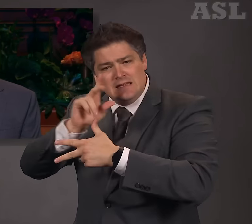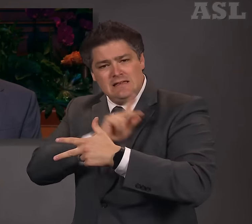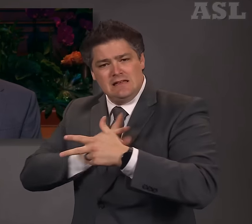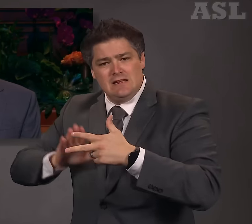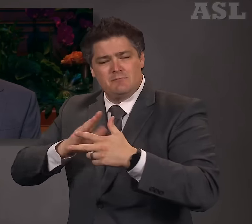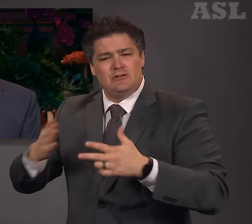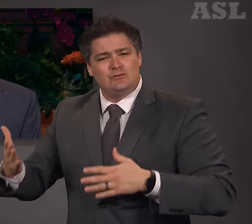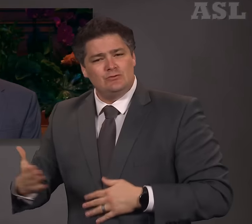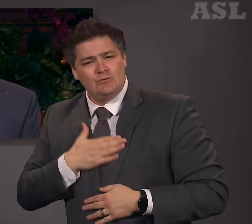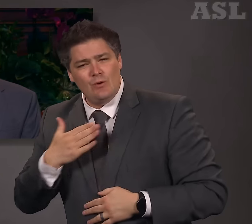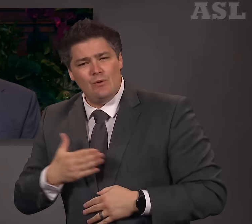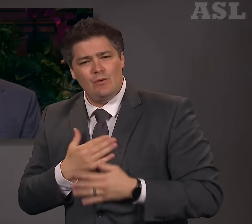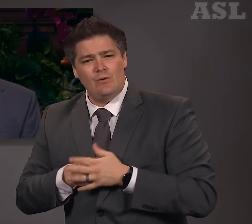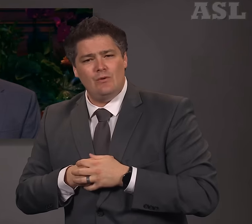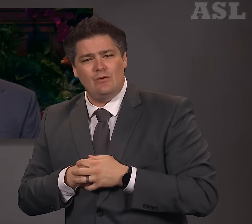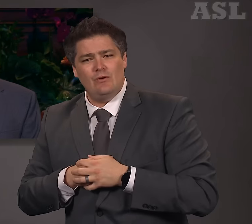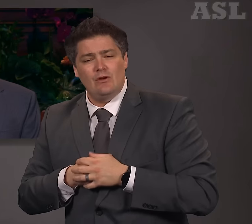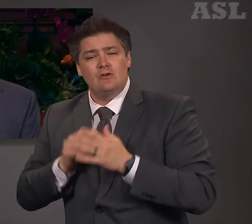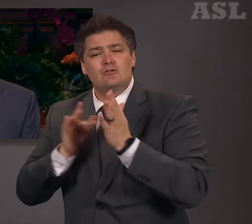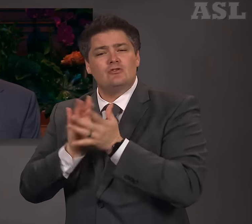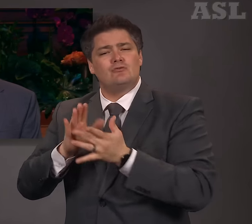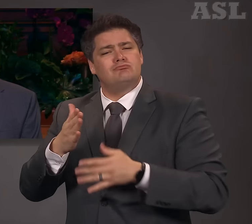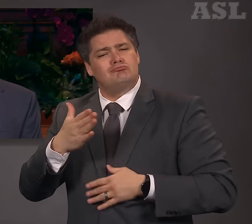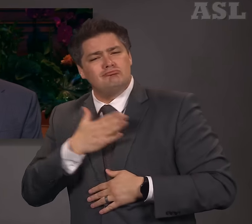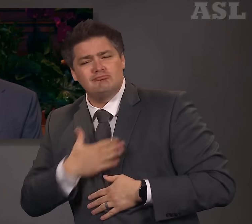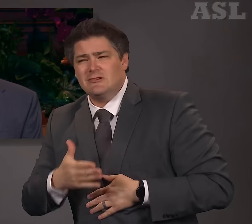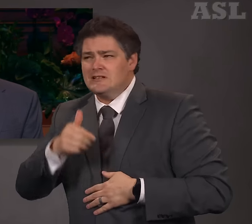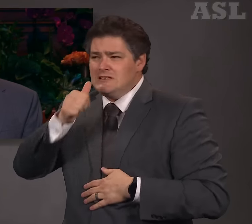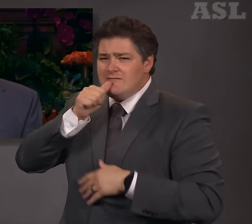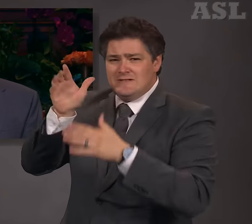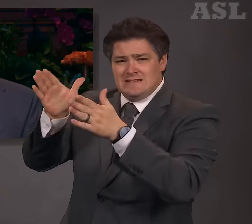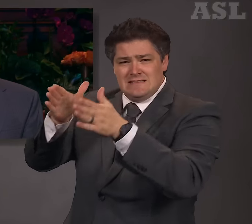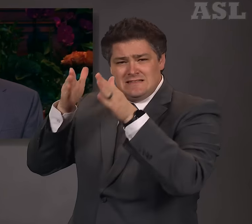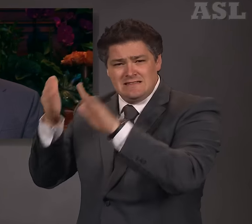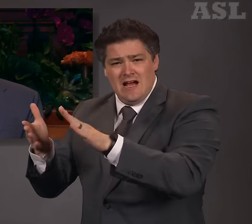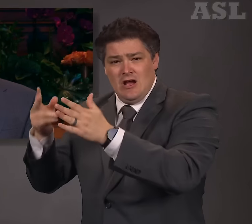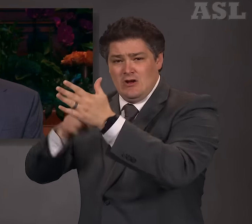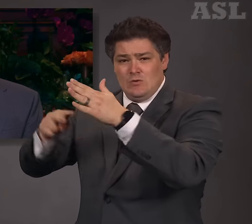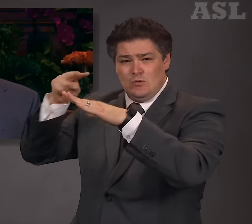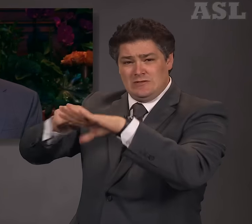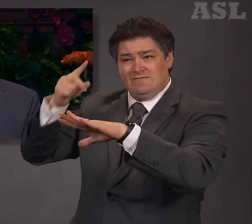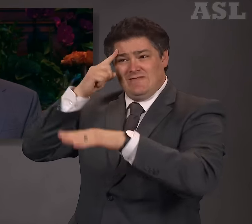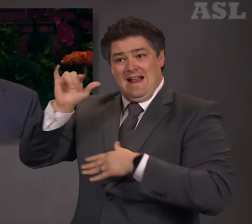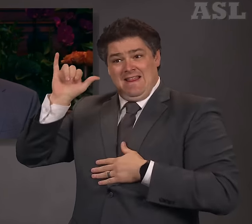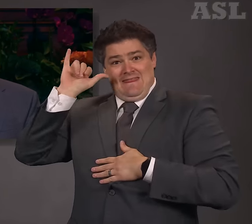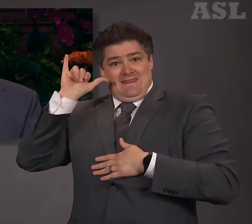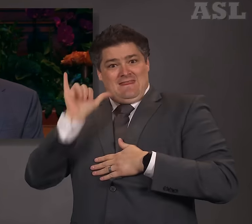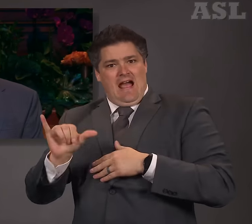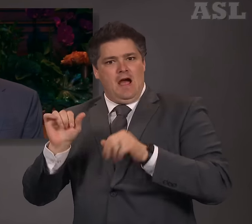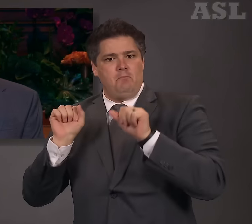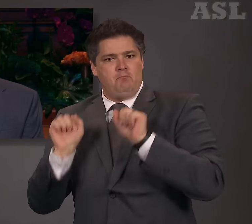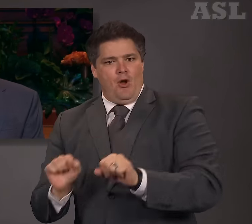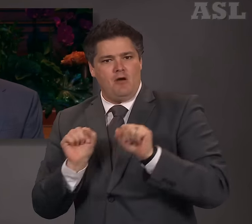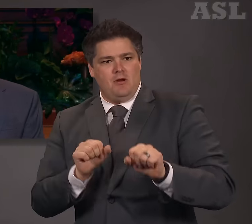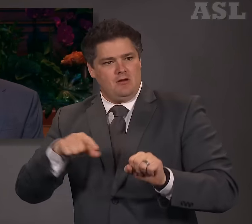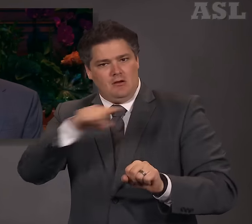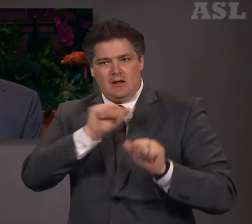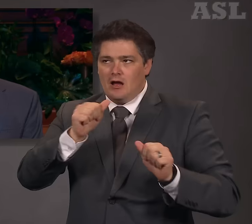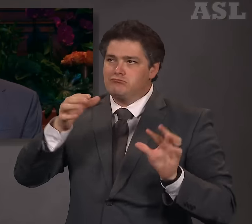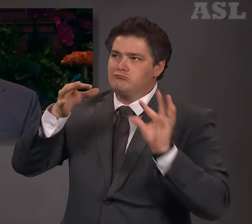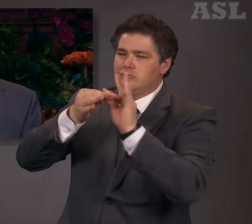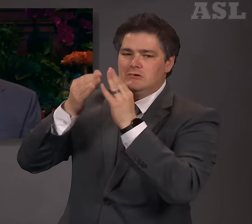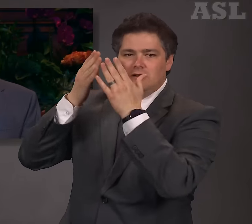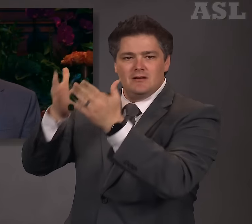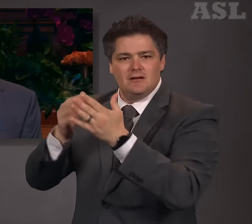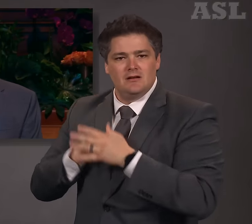suffered, died, and was resurrected to make that possible. He hath ascended into heaven and hath sat down on the